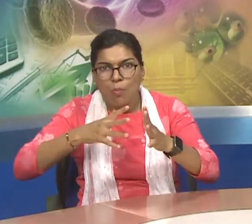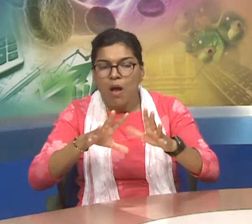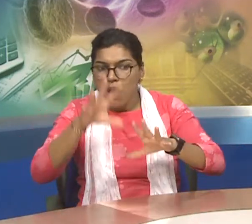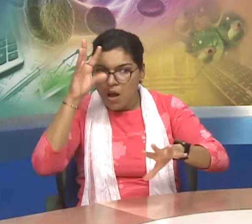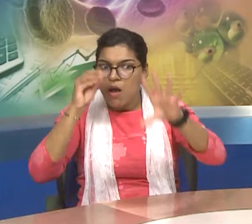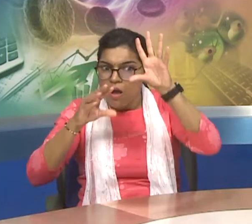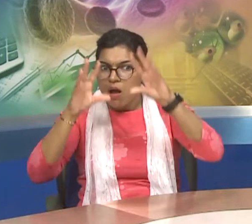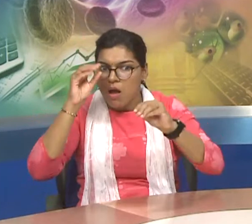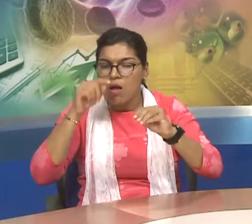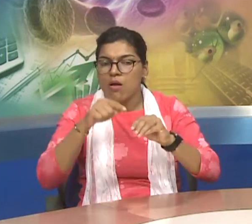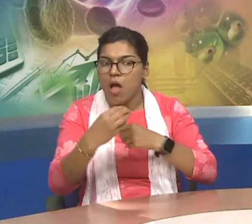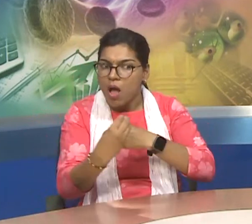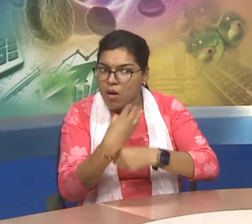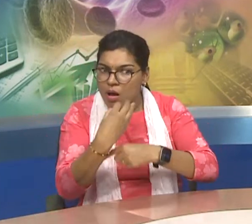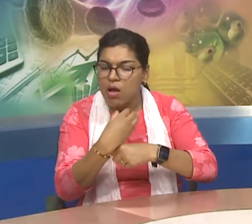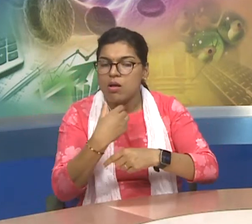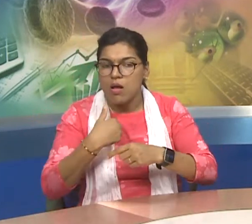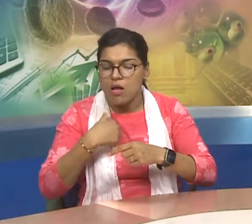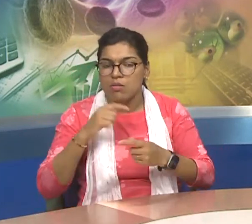information seeking behaviors of users.